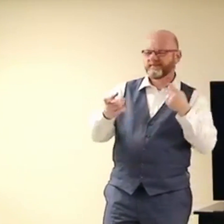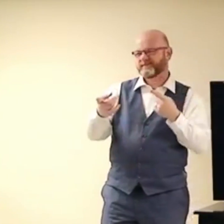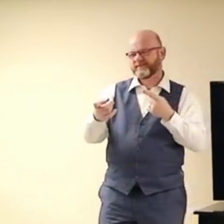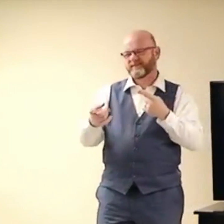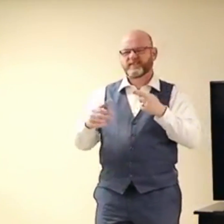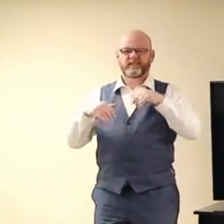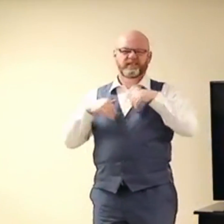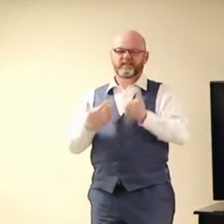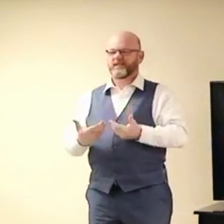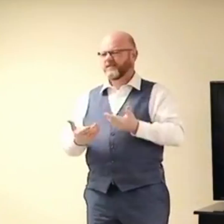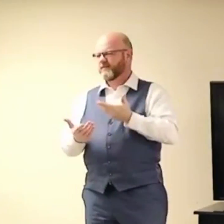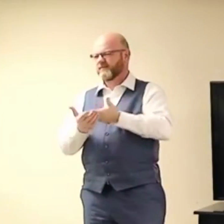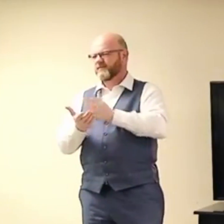think